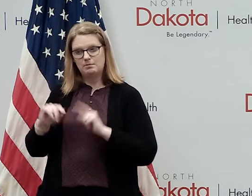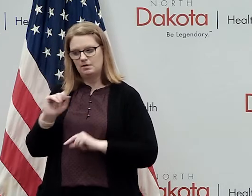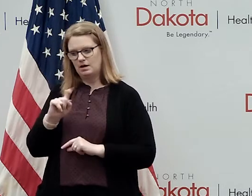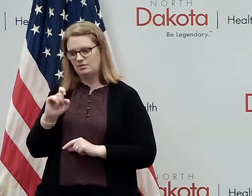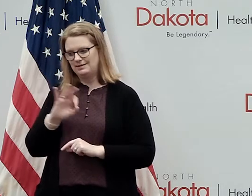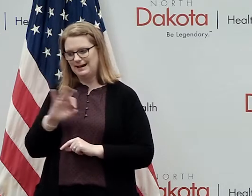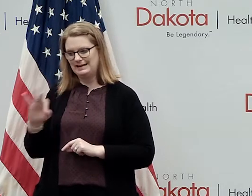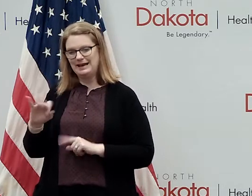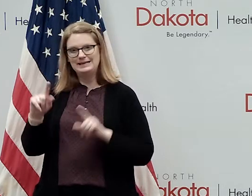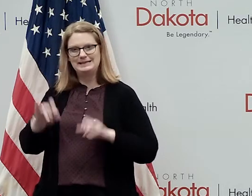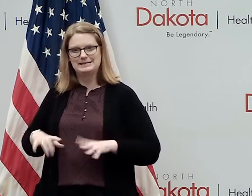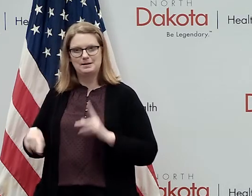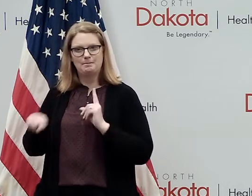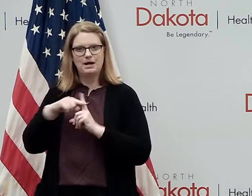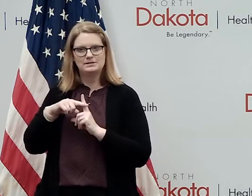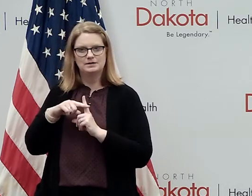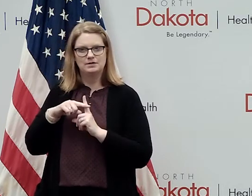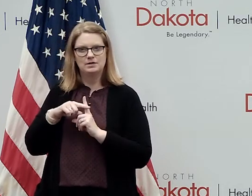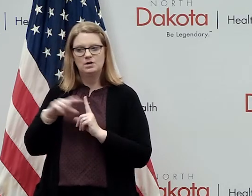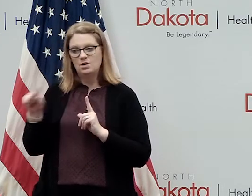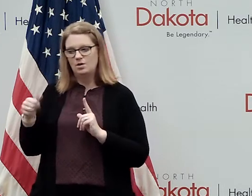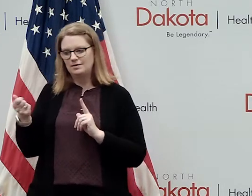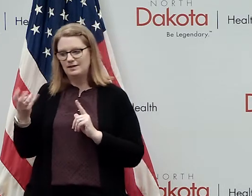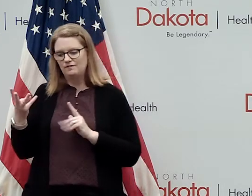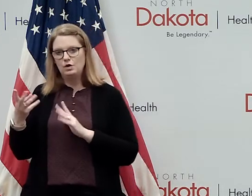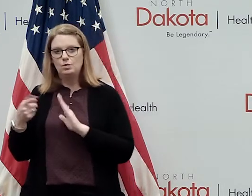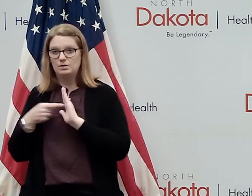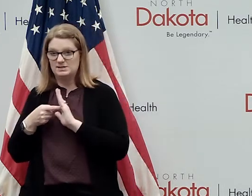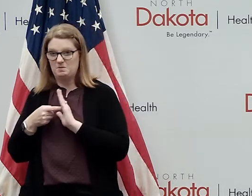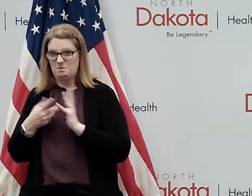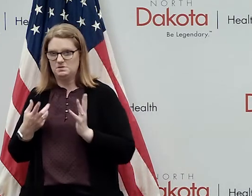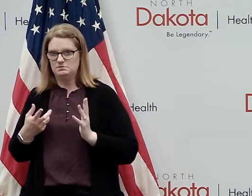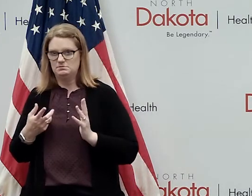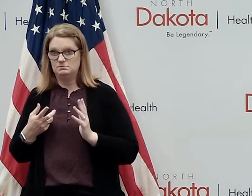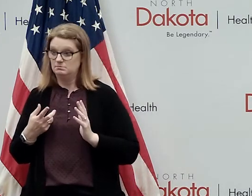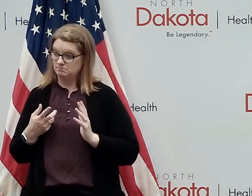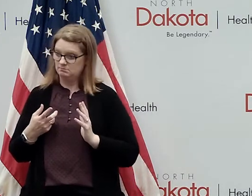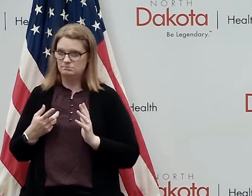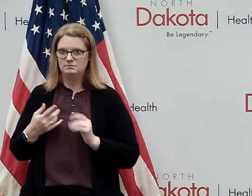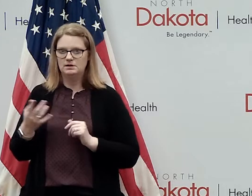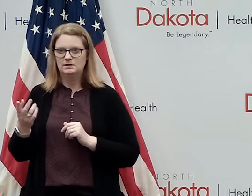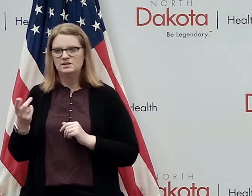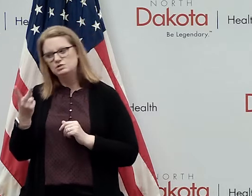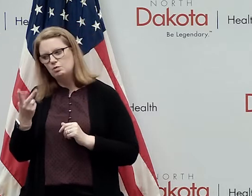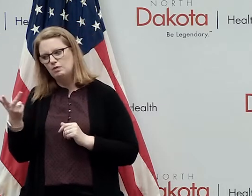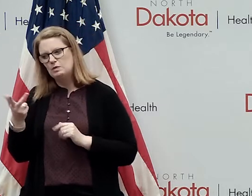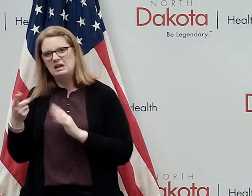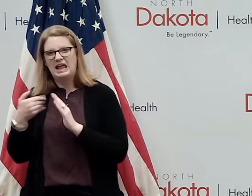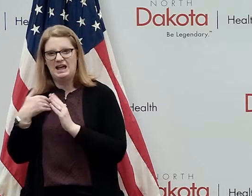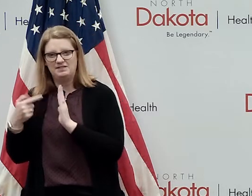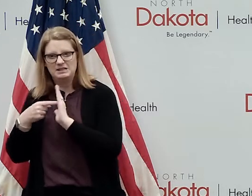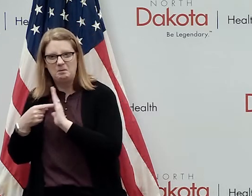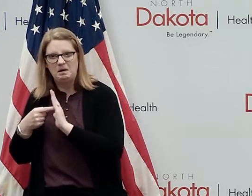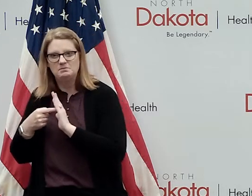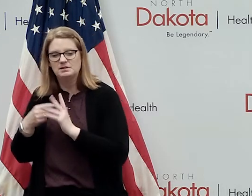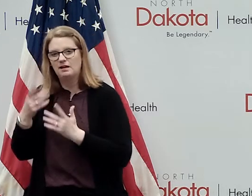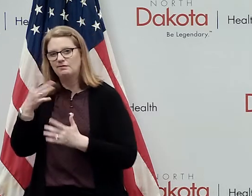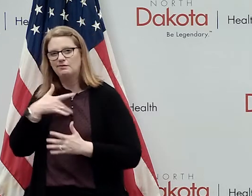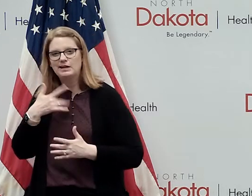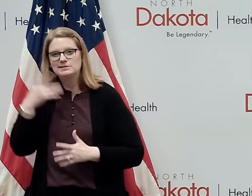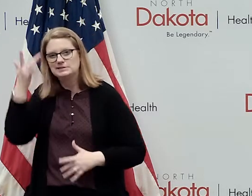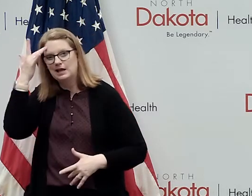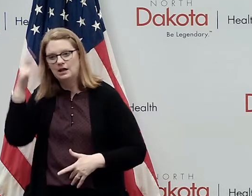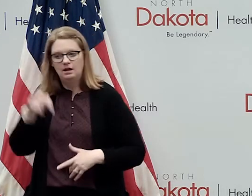them tested positive, and only a couple were symptomatic. So we can stop that by being more proactive with